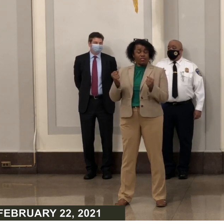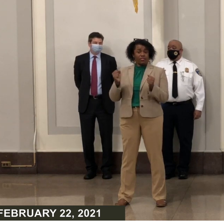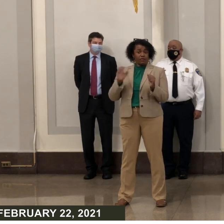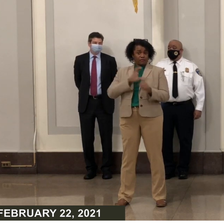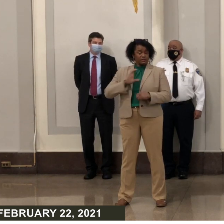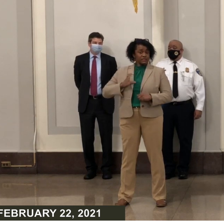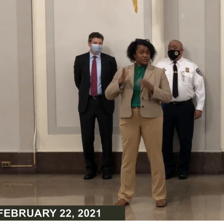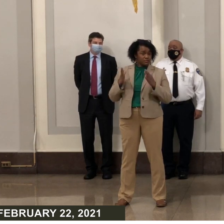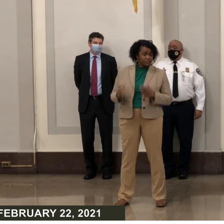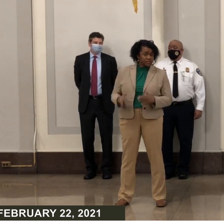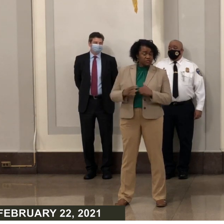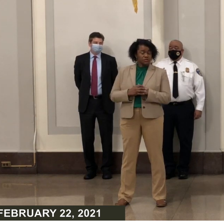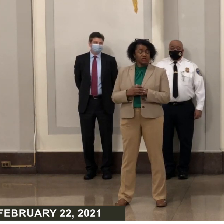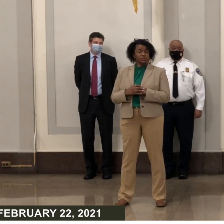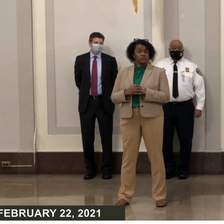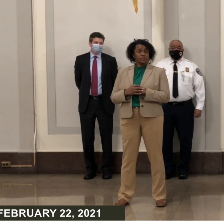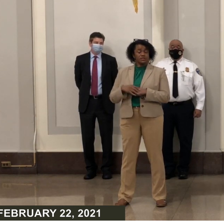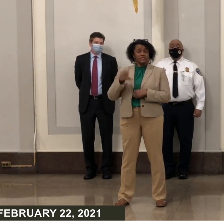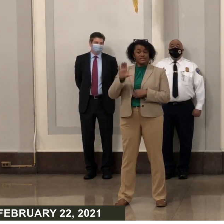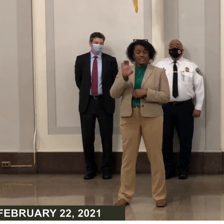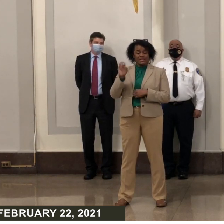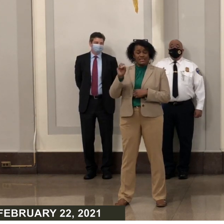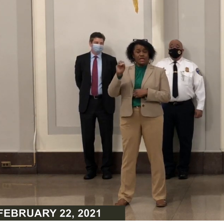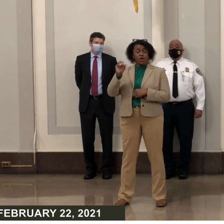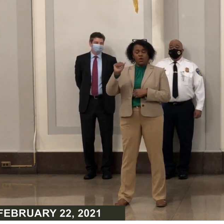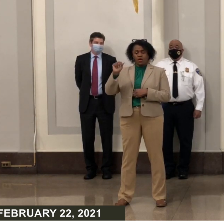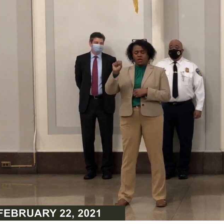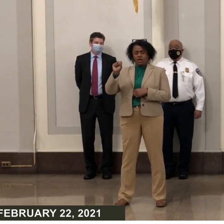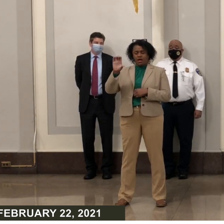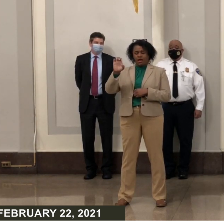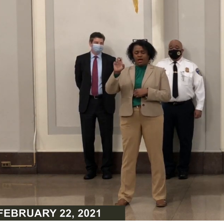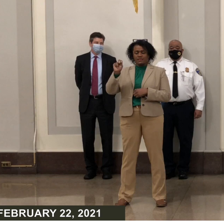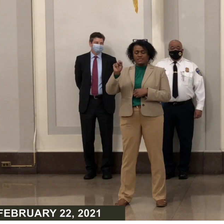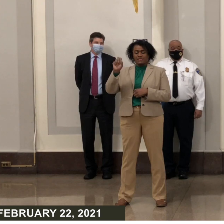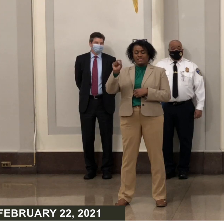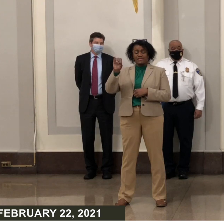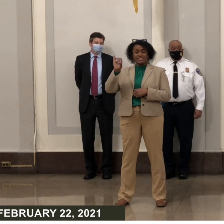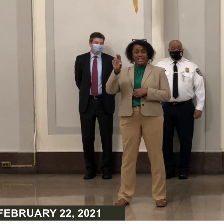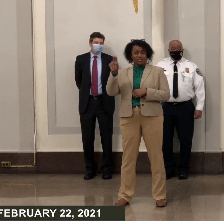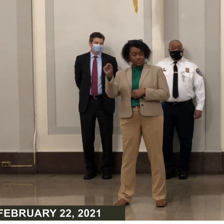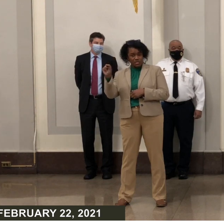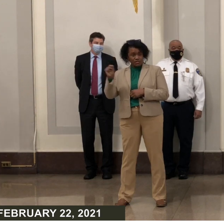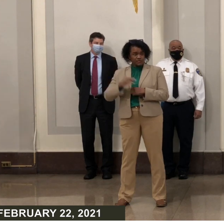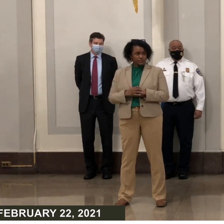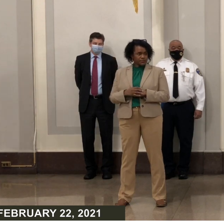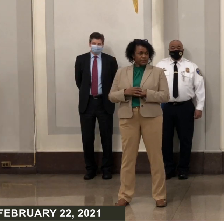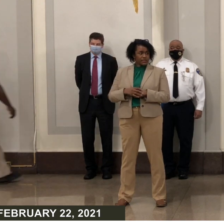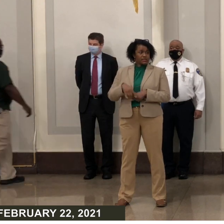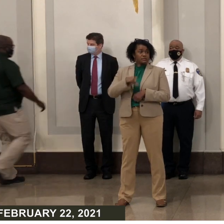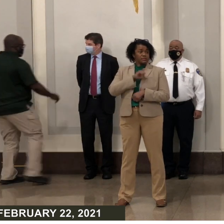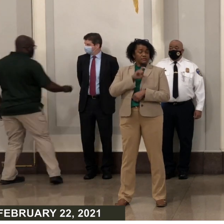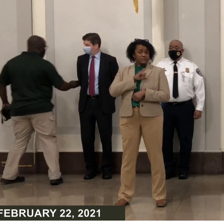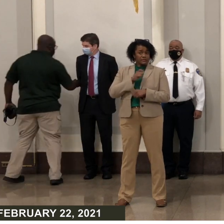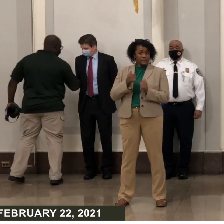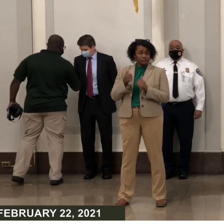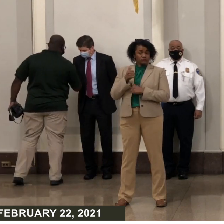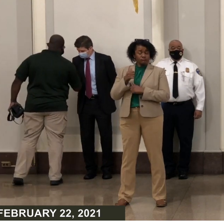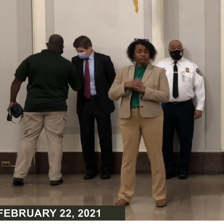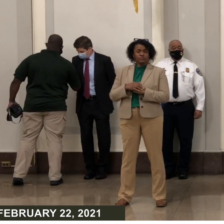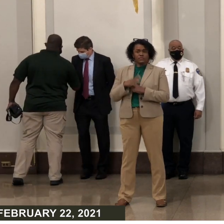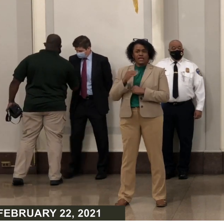DeRosa, Ed Laverne, CEO of Ascension St. Agnes Hospital, our Police Commissioner Harrison, and Fire